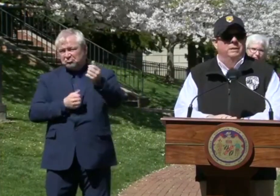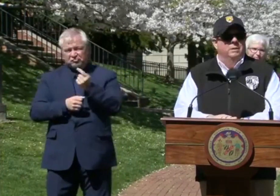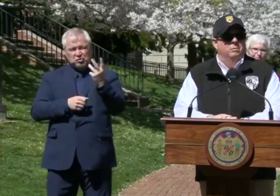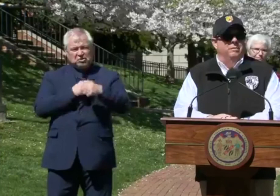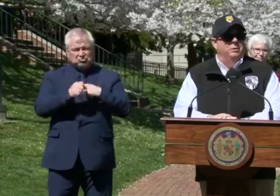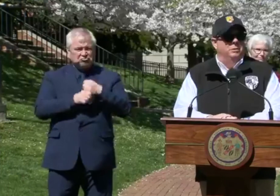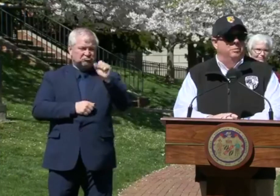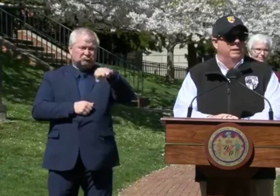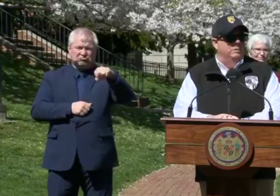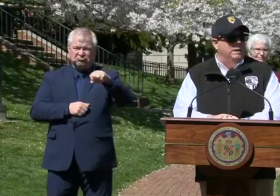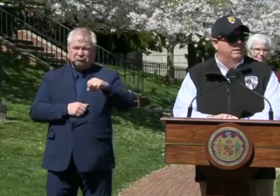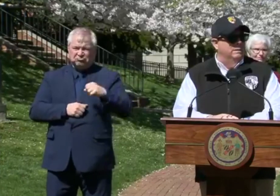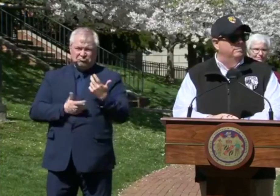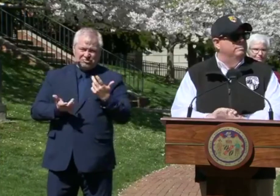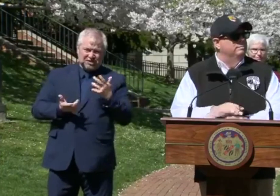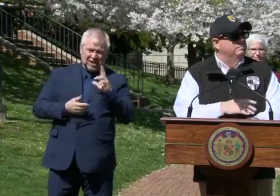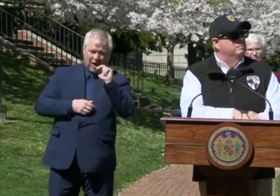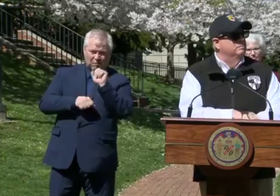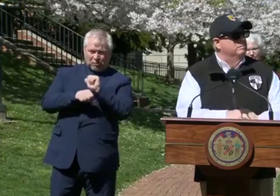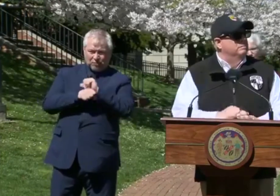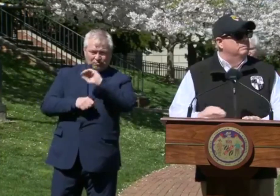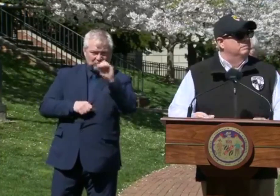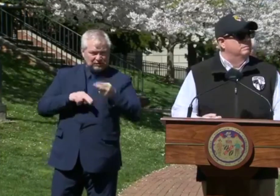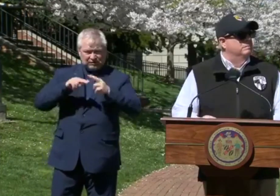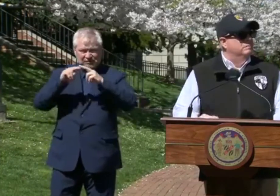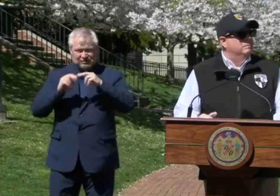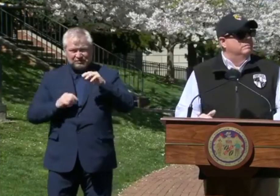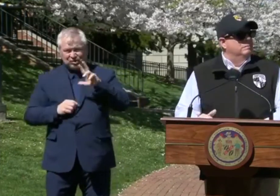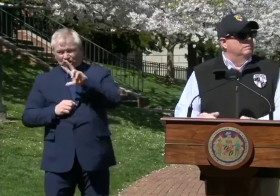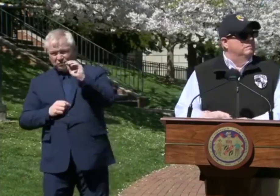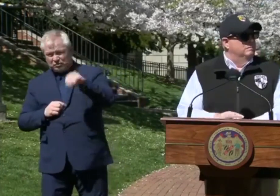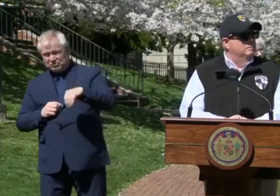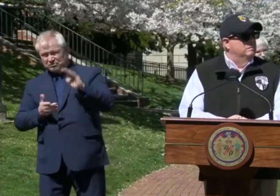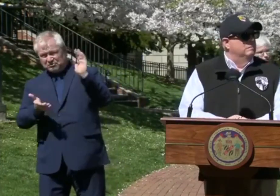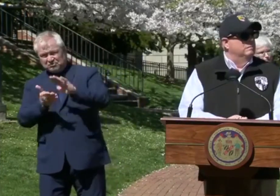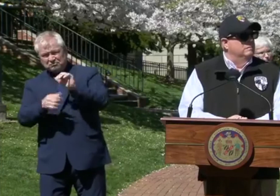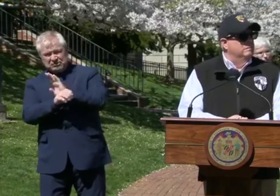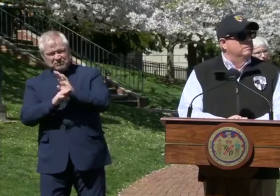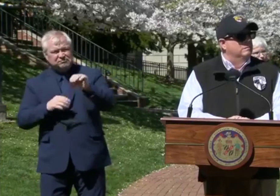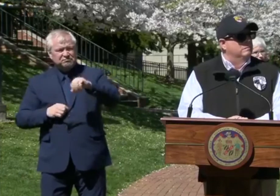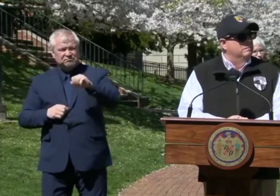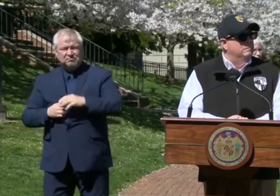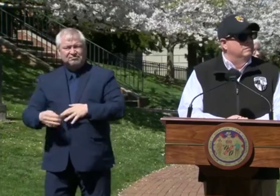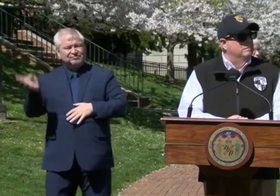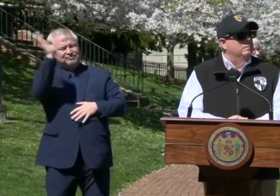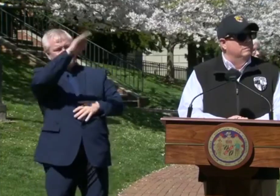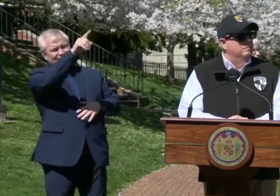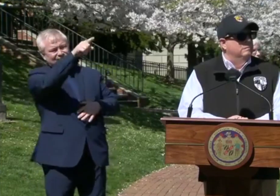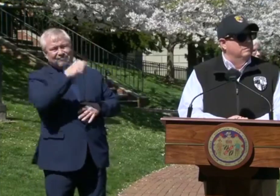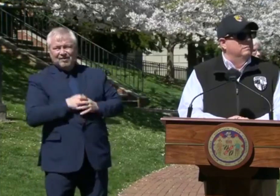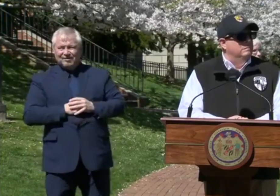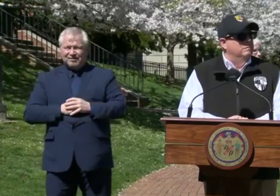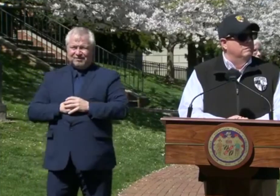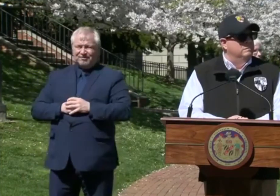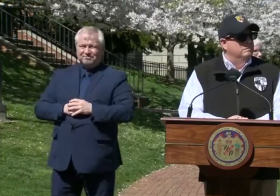unemployment. Revenues should be down dramatically. You mentioned that the experts predict the rain would like the tri-state area